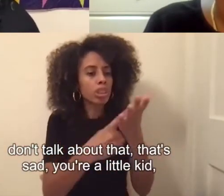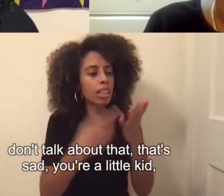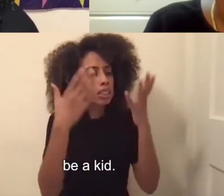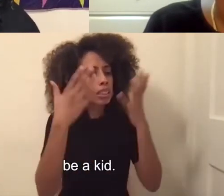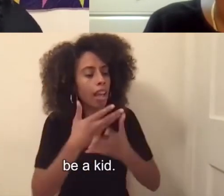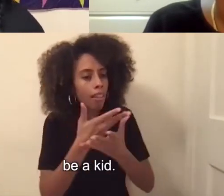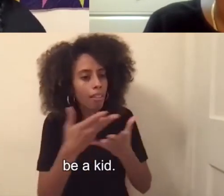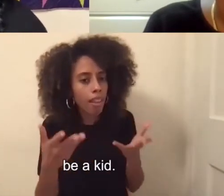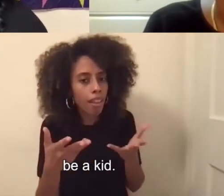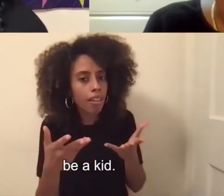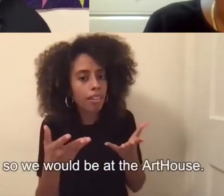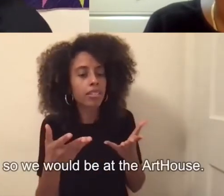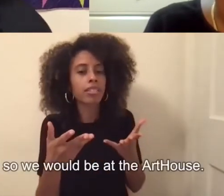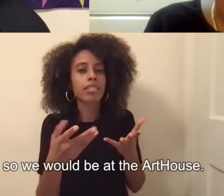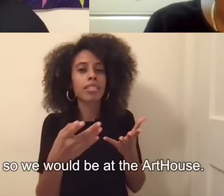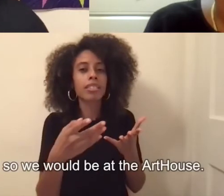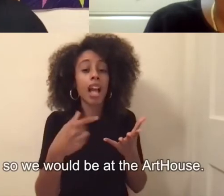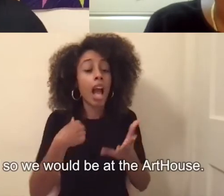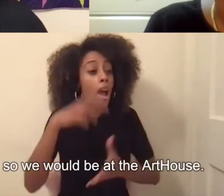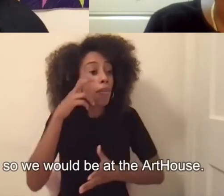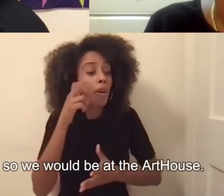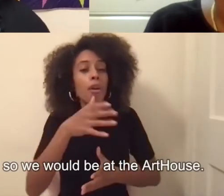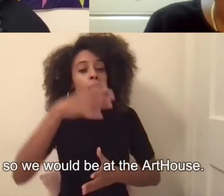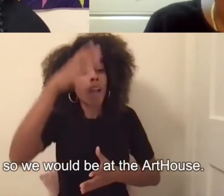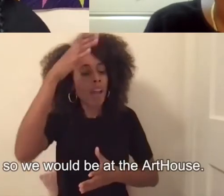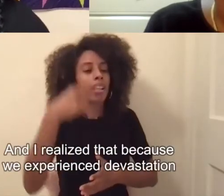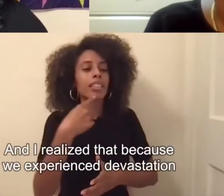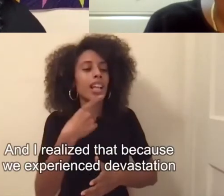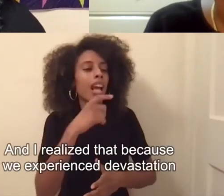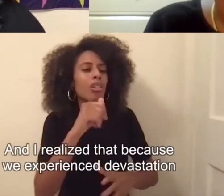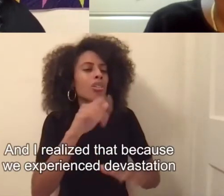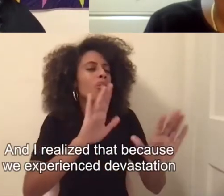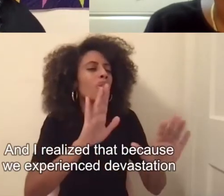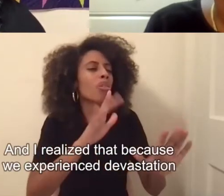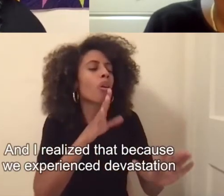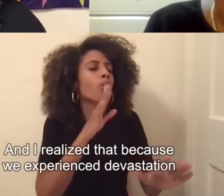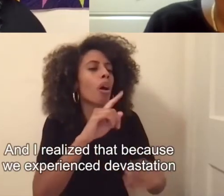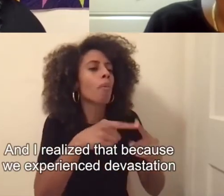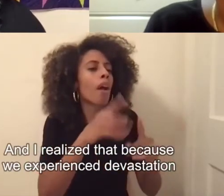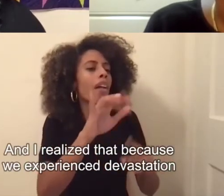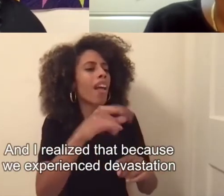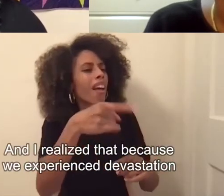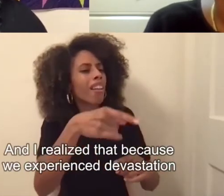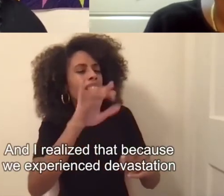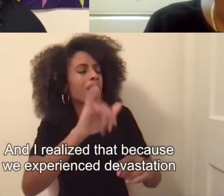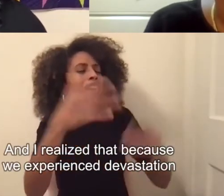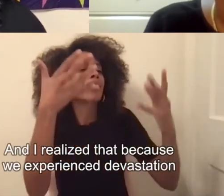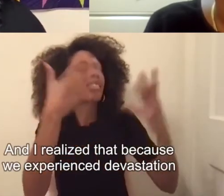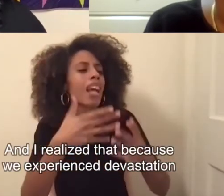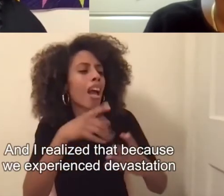You're a little kid. Be a kid." And so we would be at the art house, and I realized that